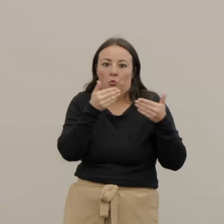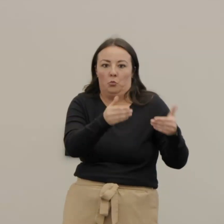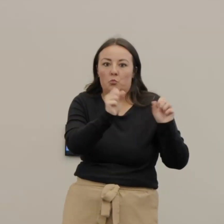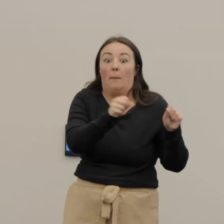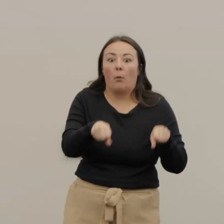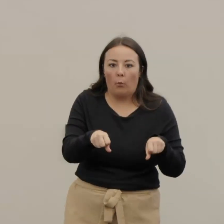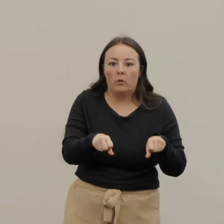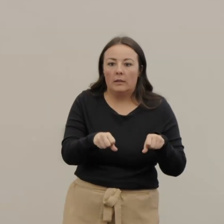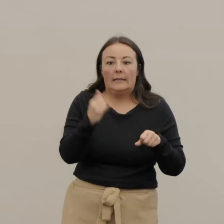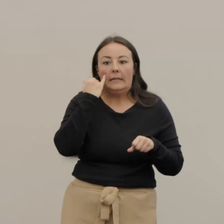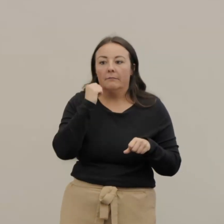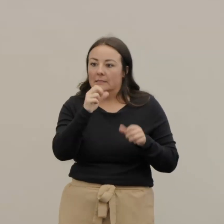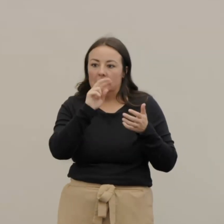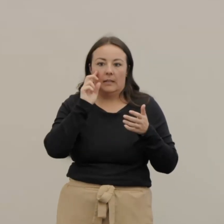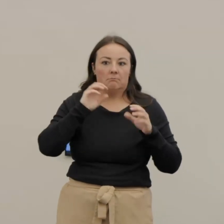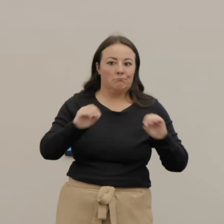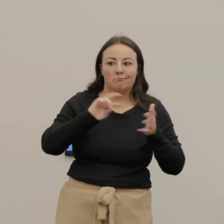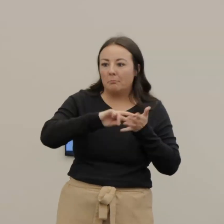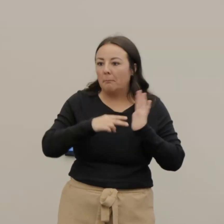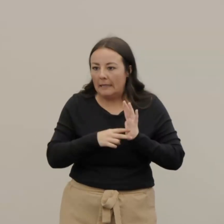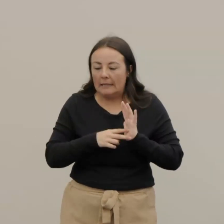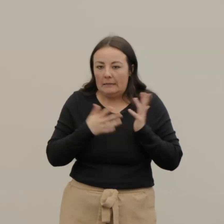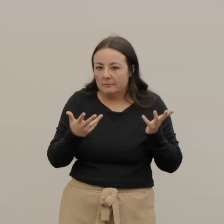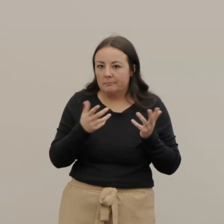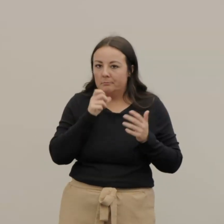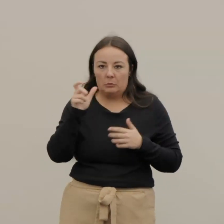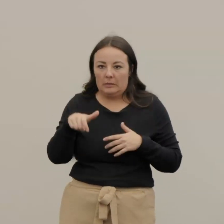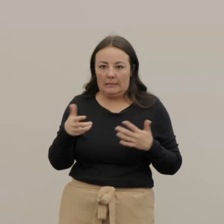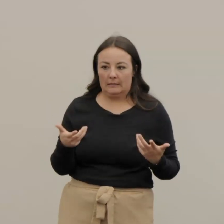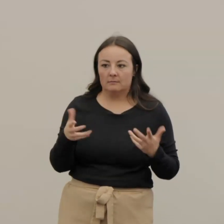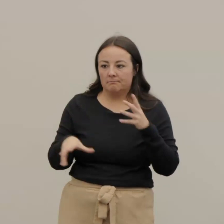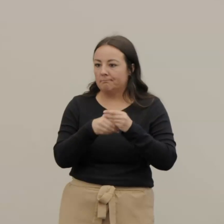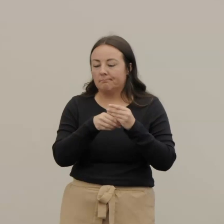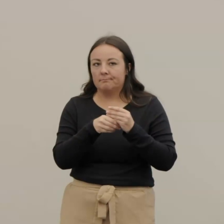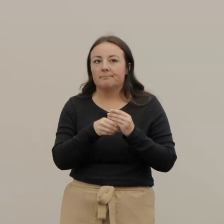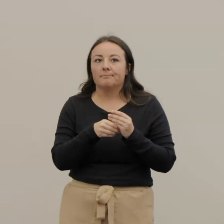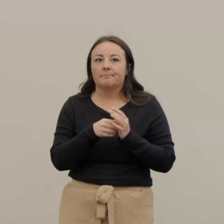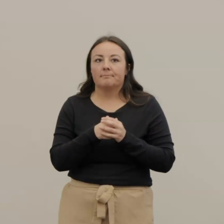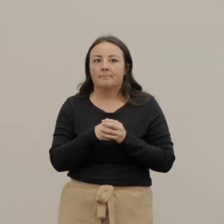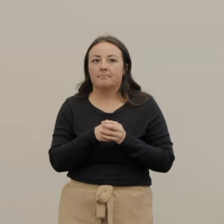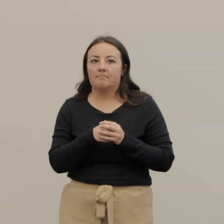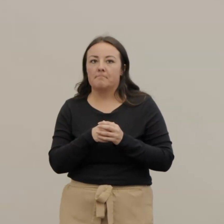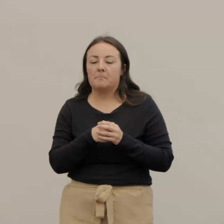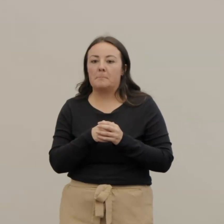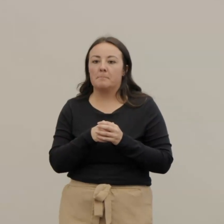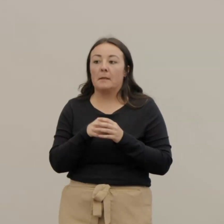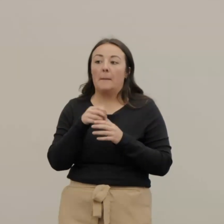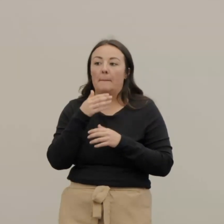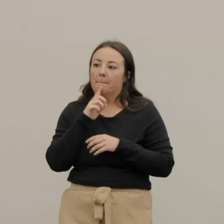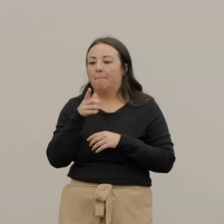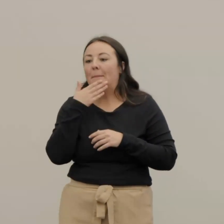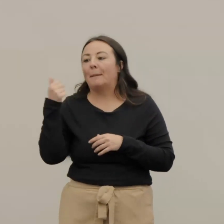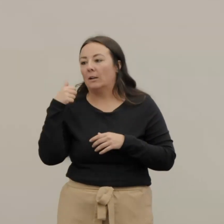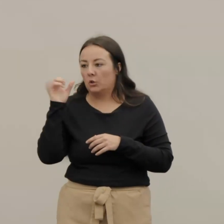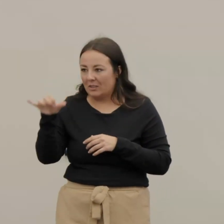link to be completely meaningful out of context. It'll let you use the sentence around it, sad to say, but be better than that